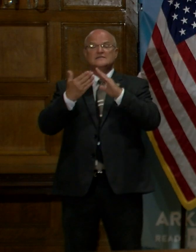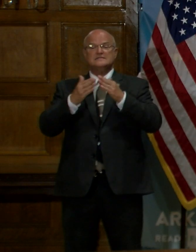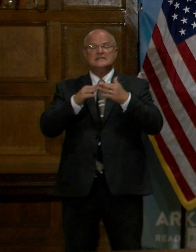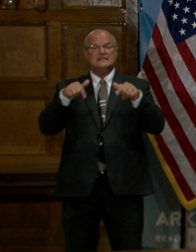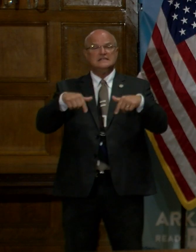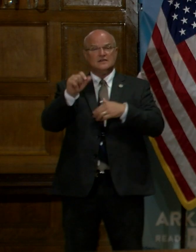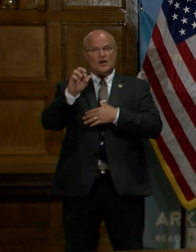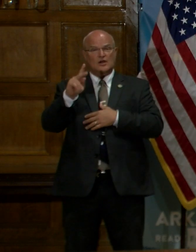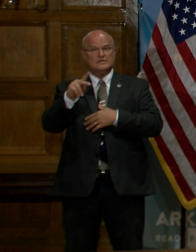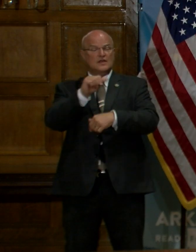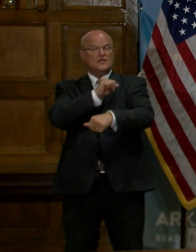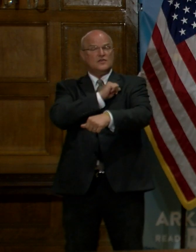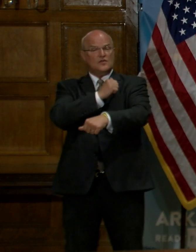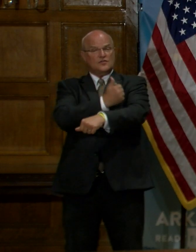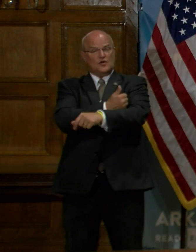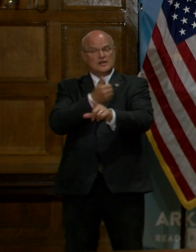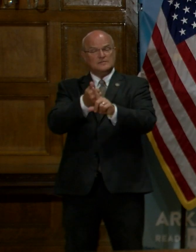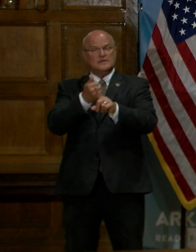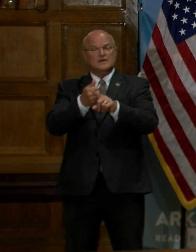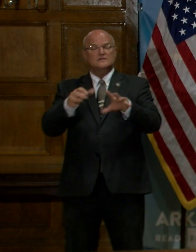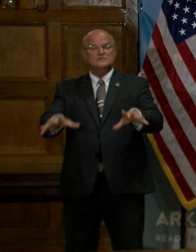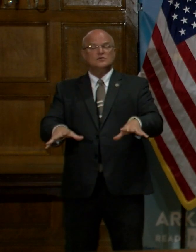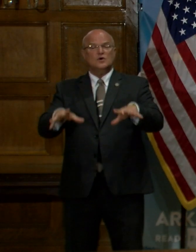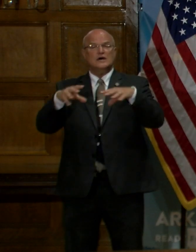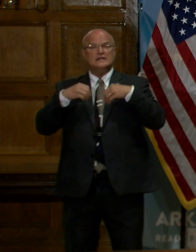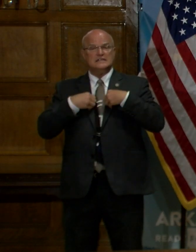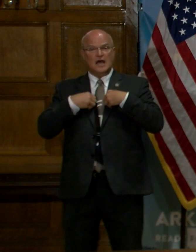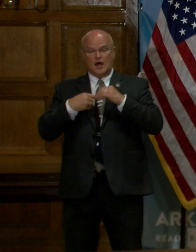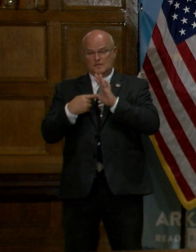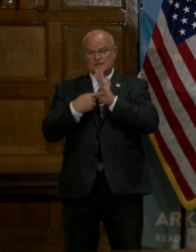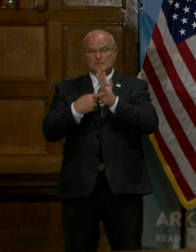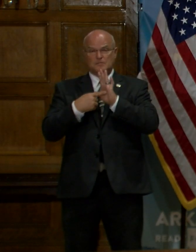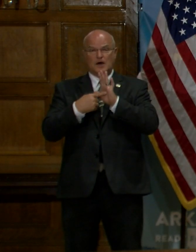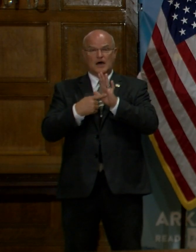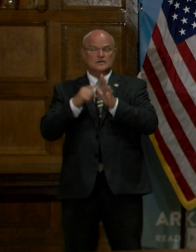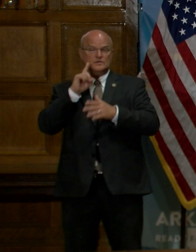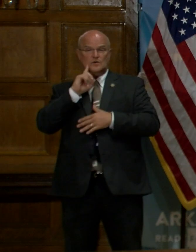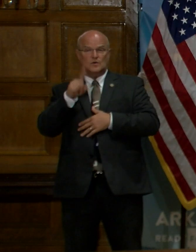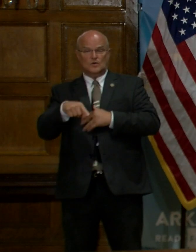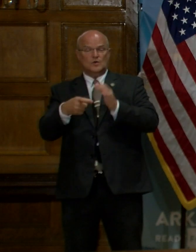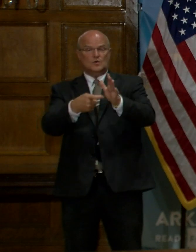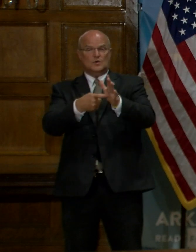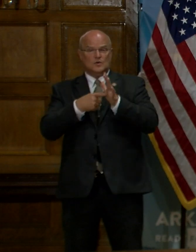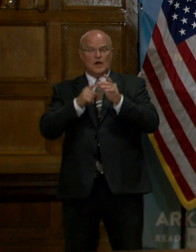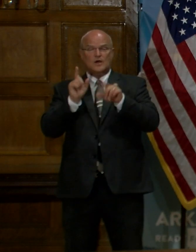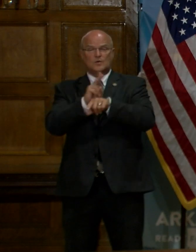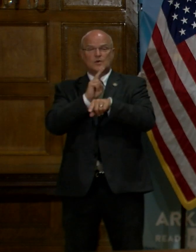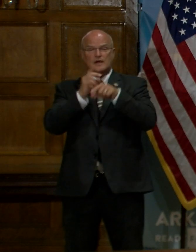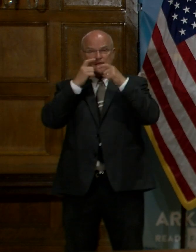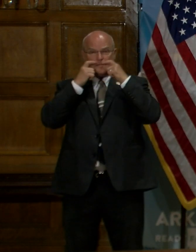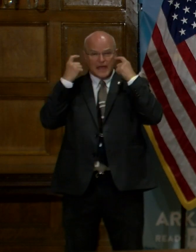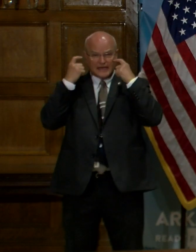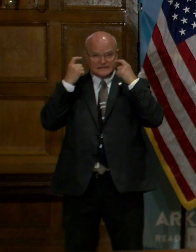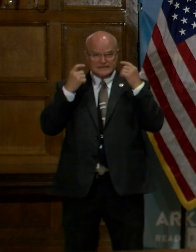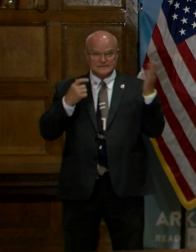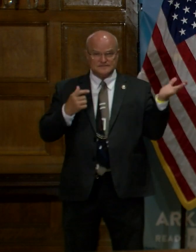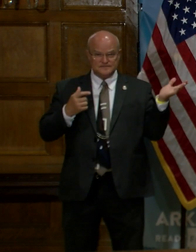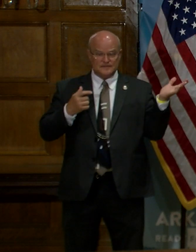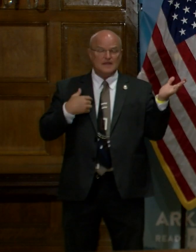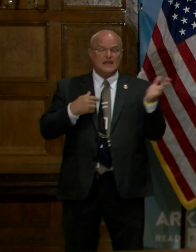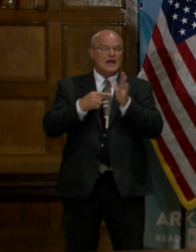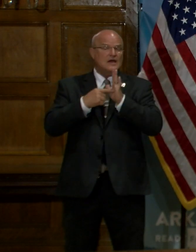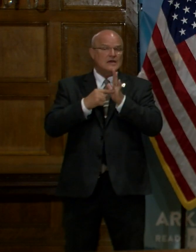in Arkansas the authority to adopt the model ordinance which would require the wearing of masks. Let